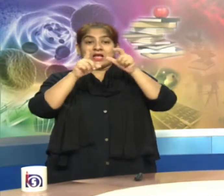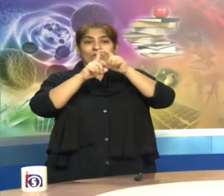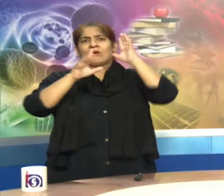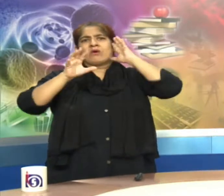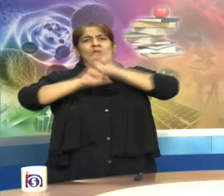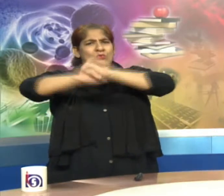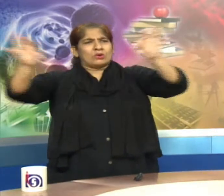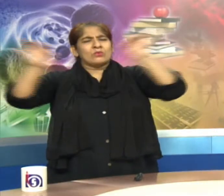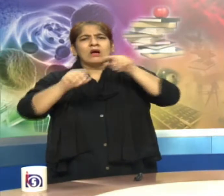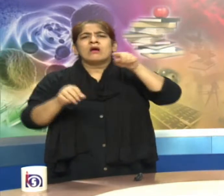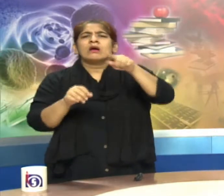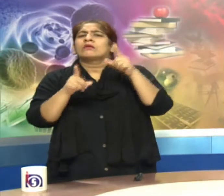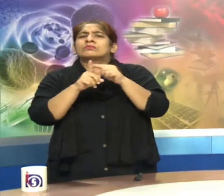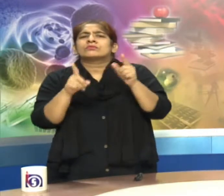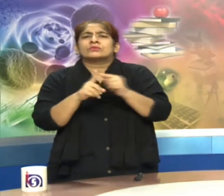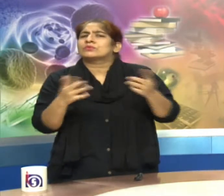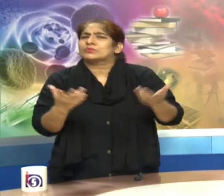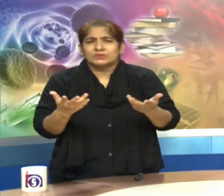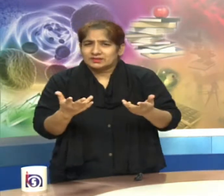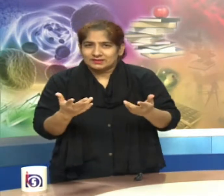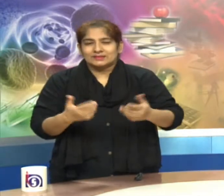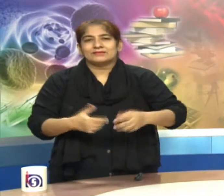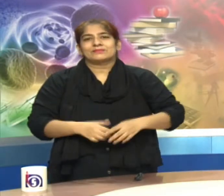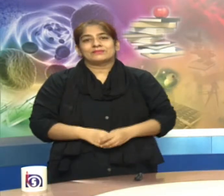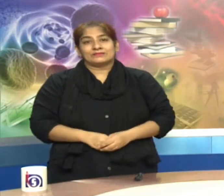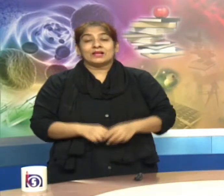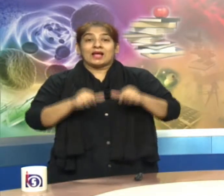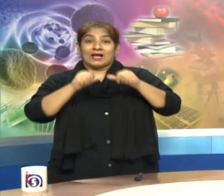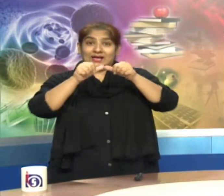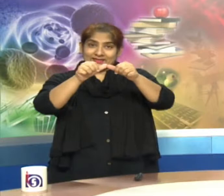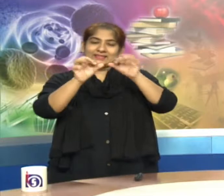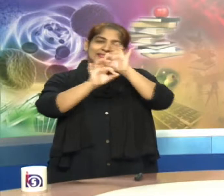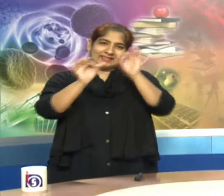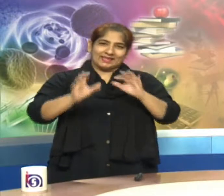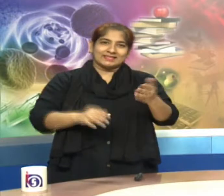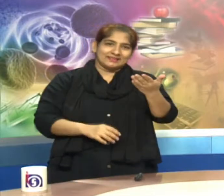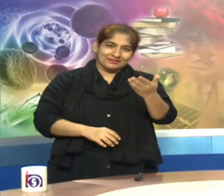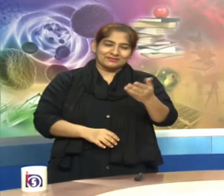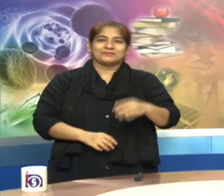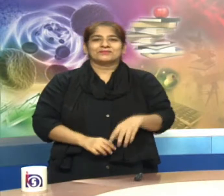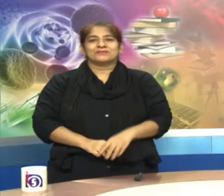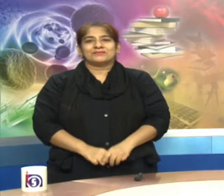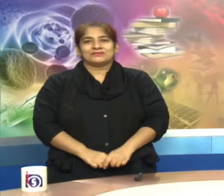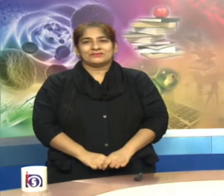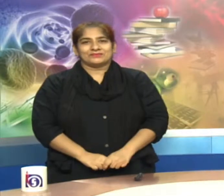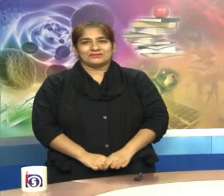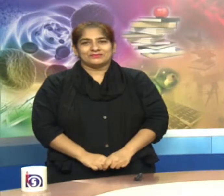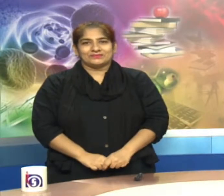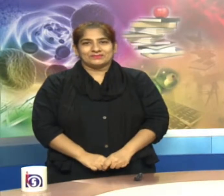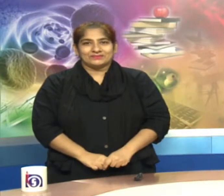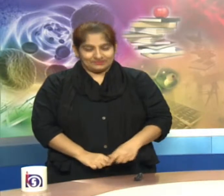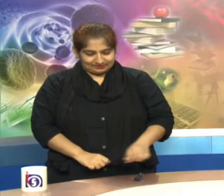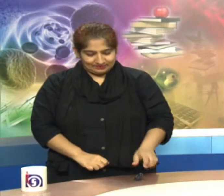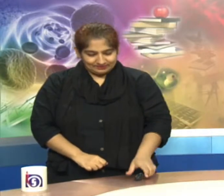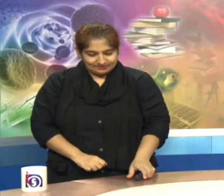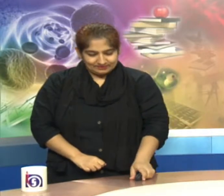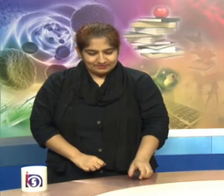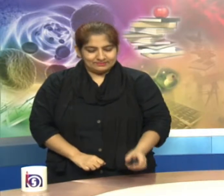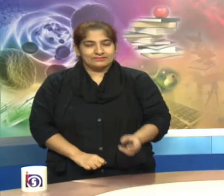Now, questions for you. The first question is define the term advertising. We already discussed the answer